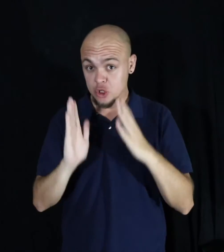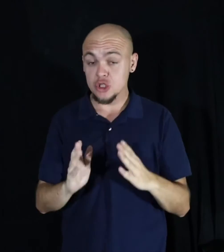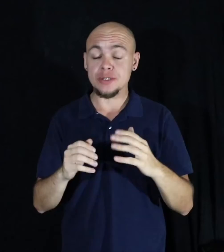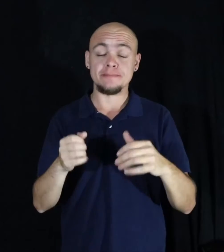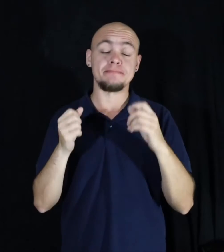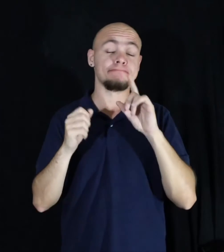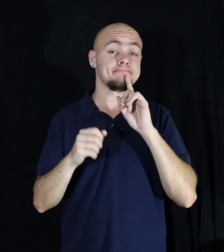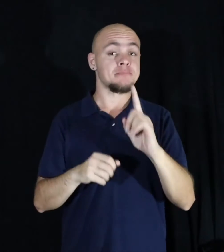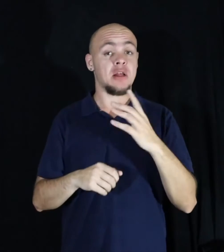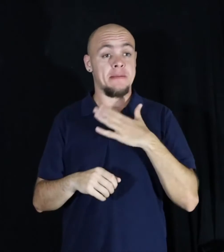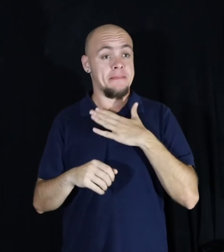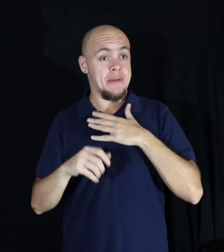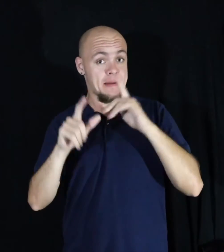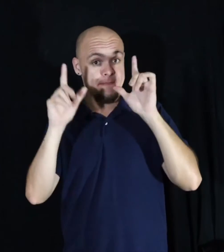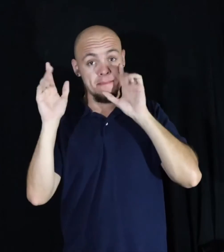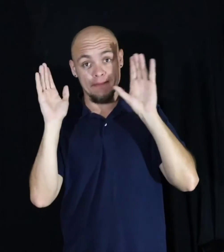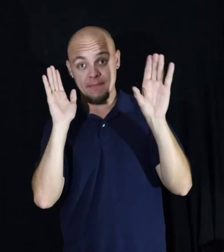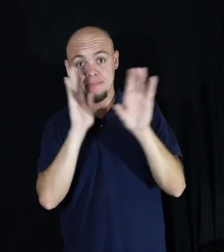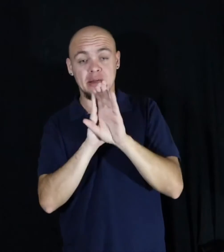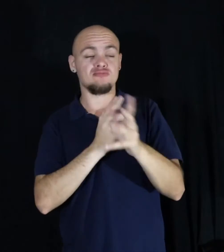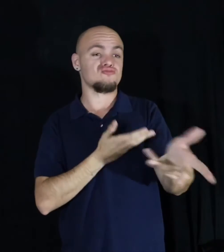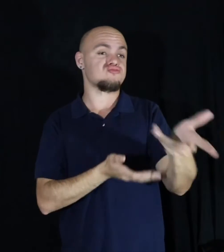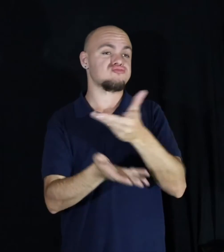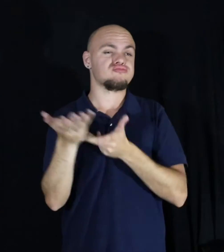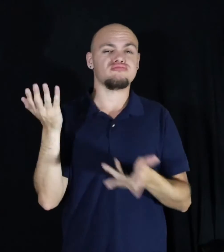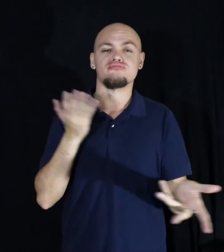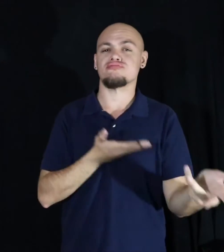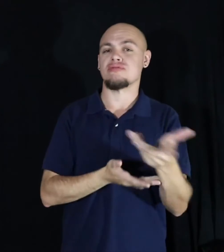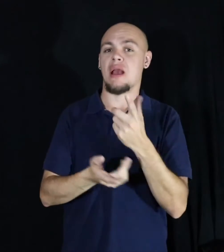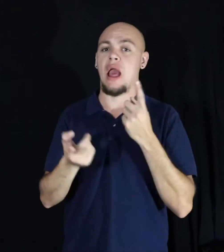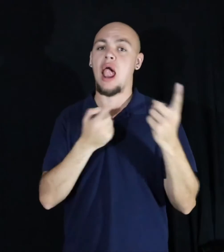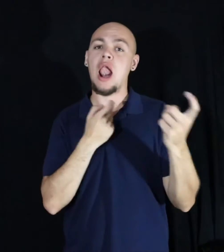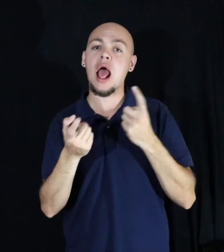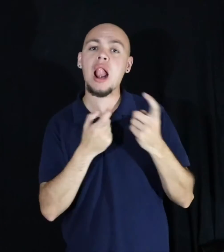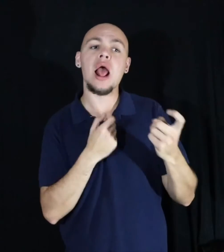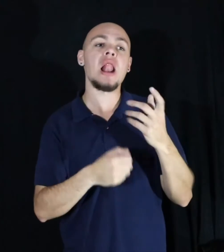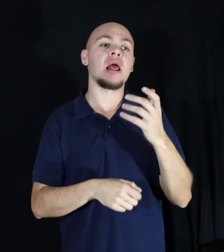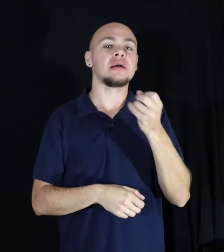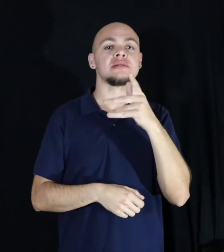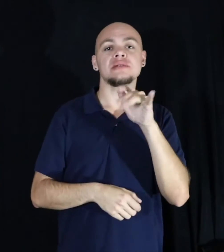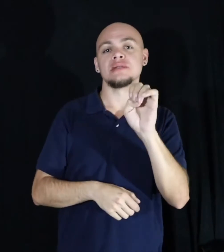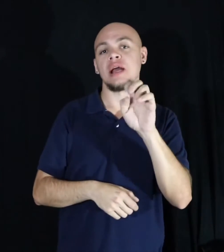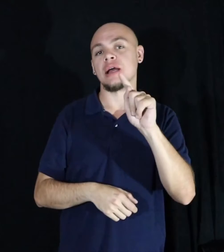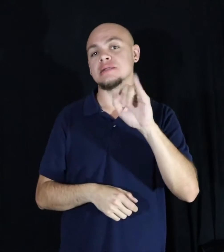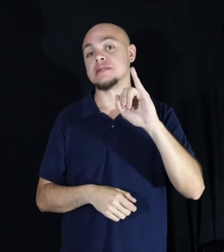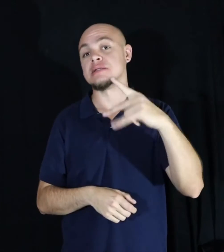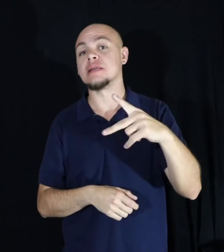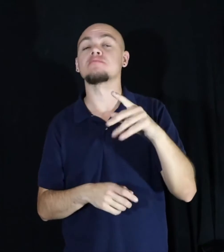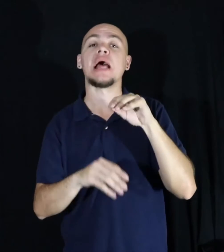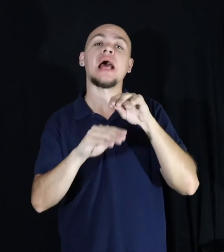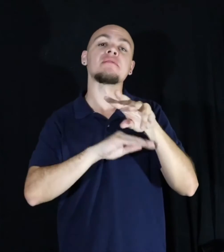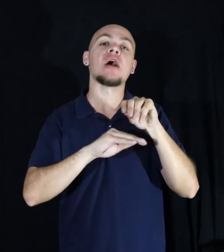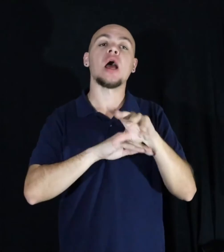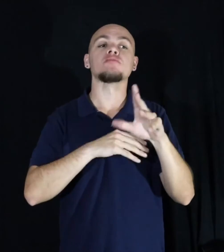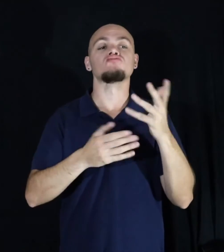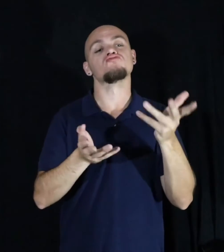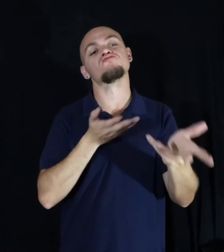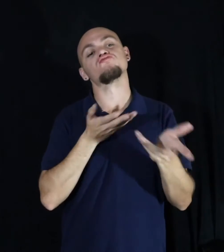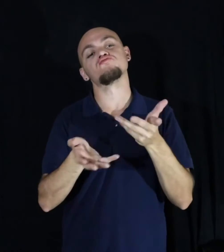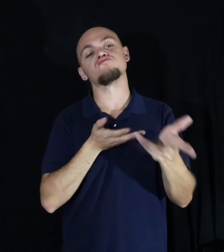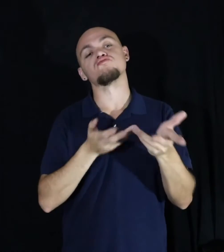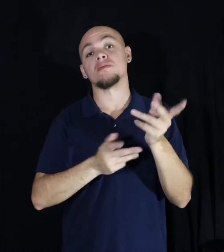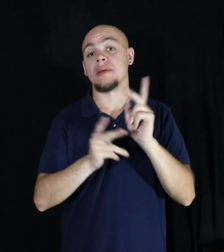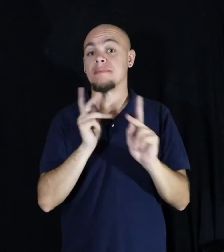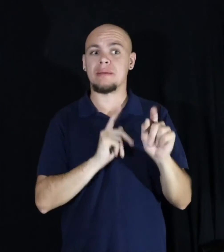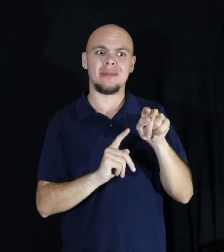liked the pictures I was posting and they started interacting with me. They started asking for style tips, for advice, and I started having conversations with people who